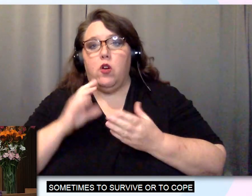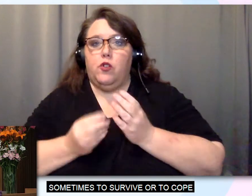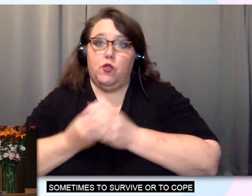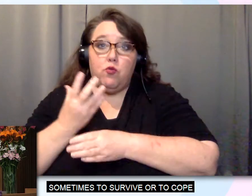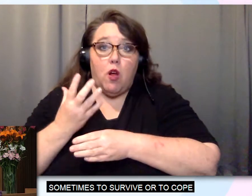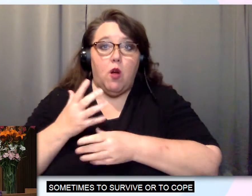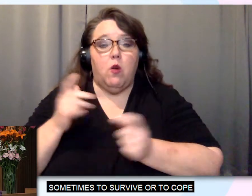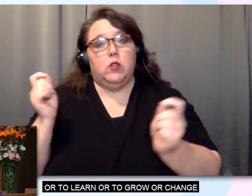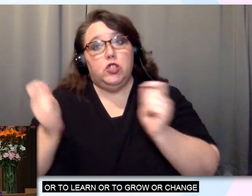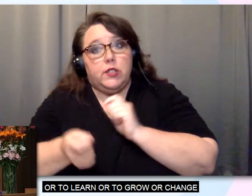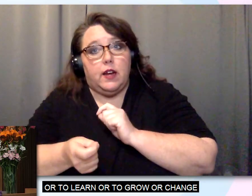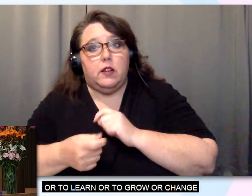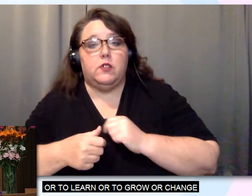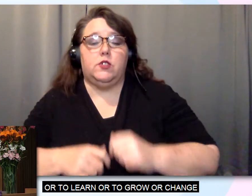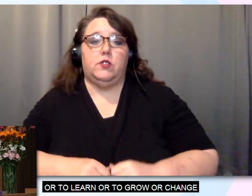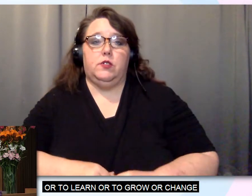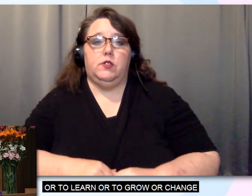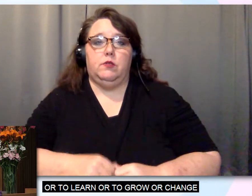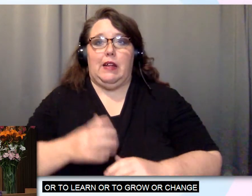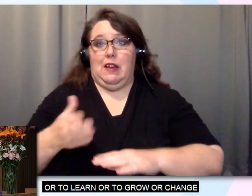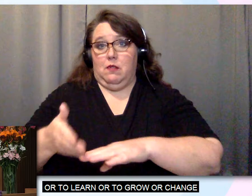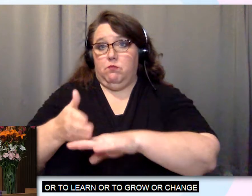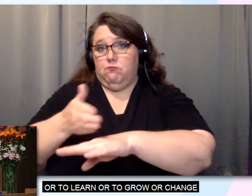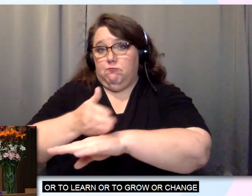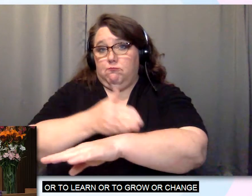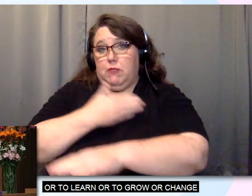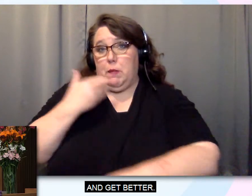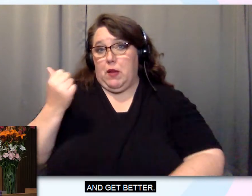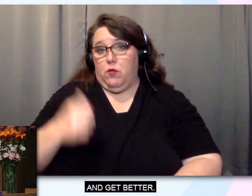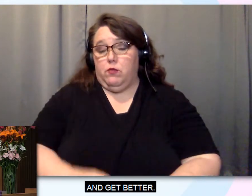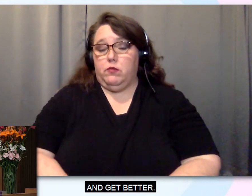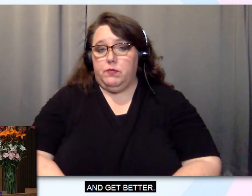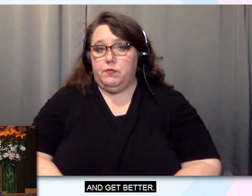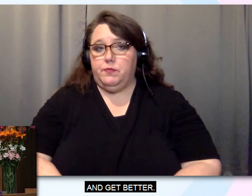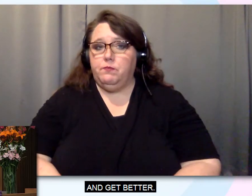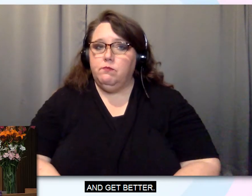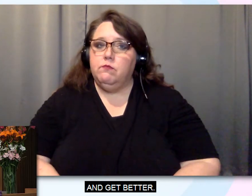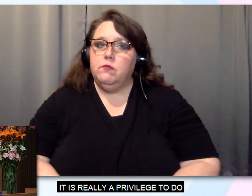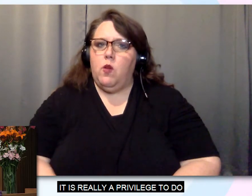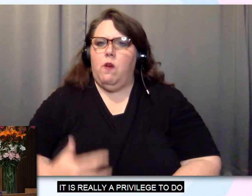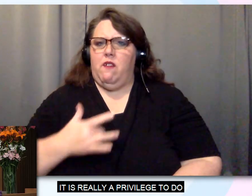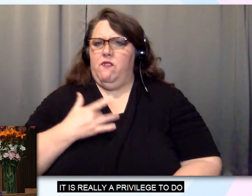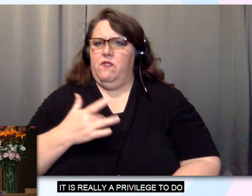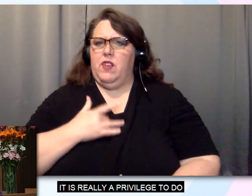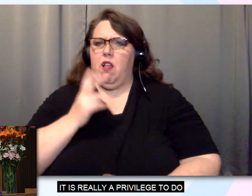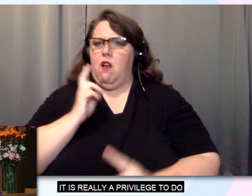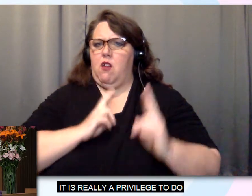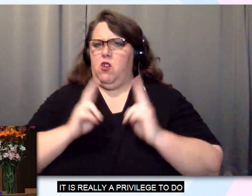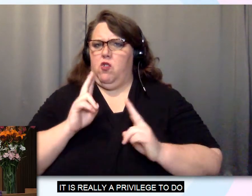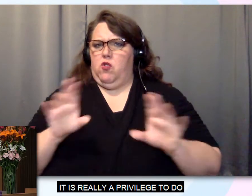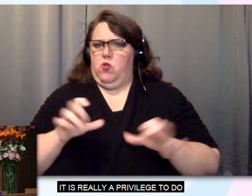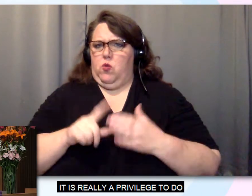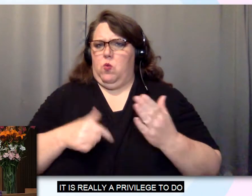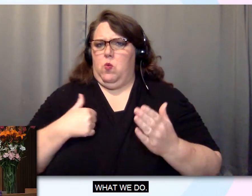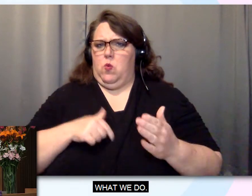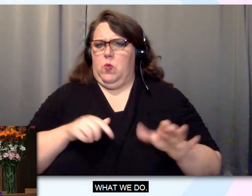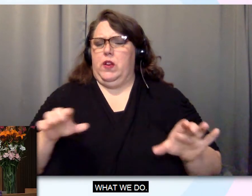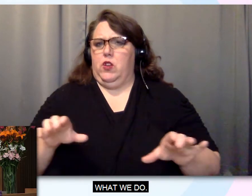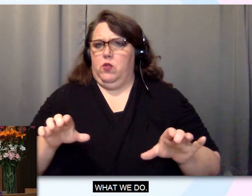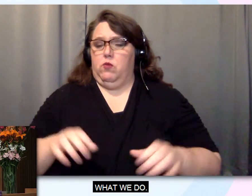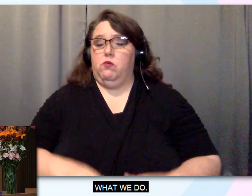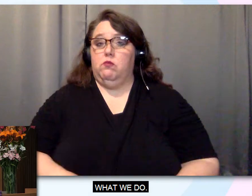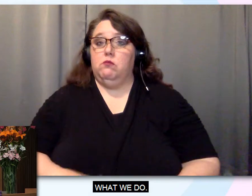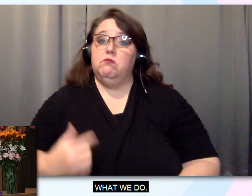to learn or to grow or change and get better. It is really a privilege to do what we